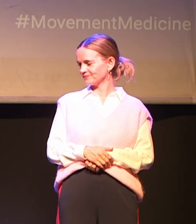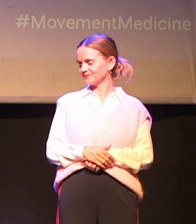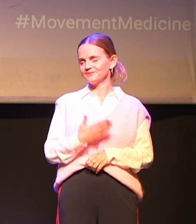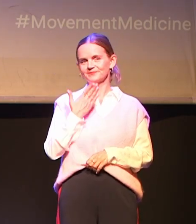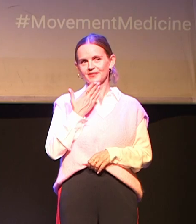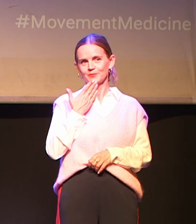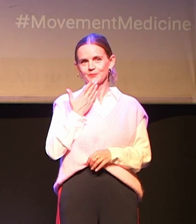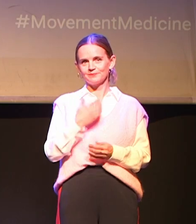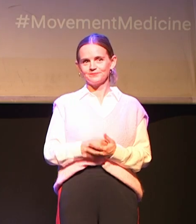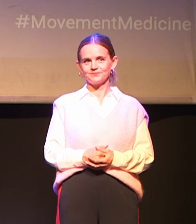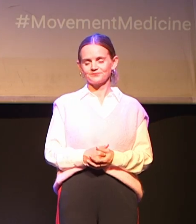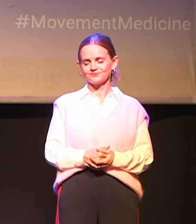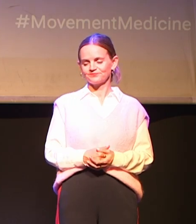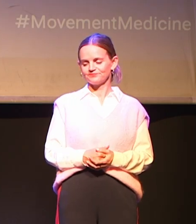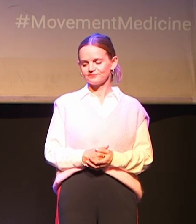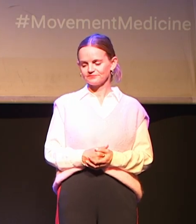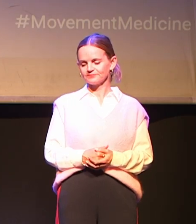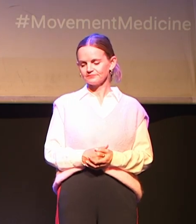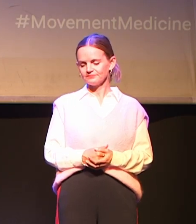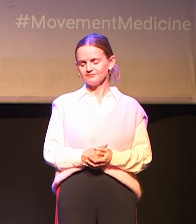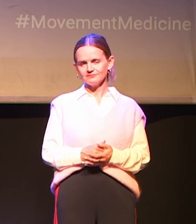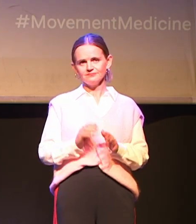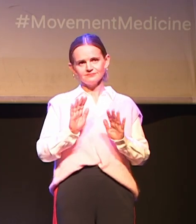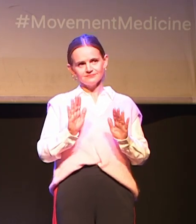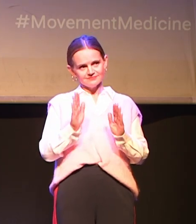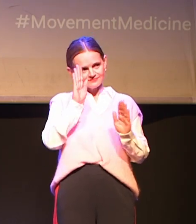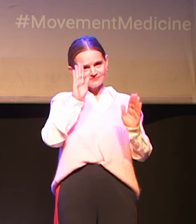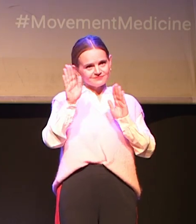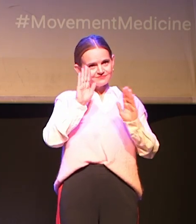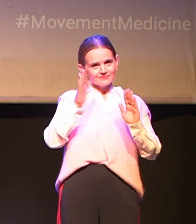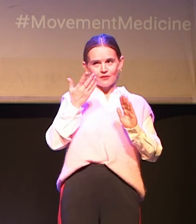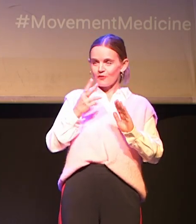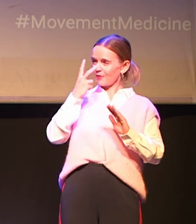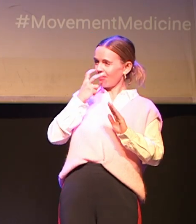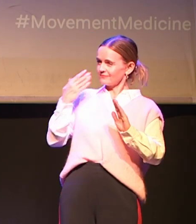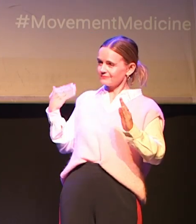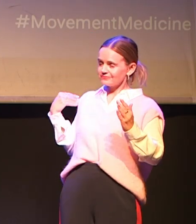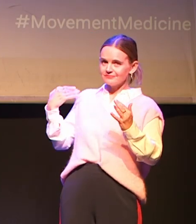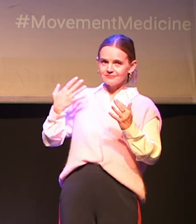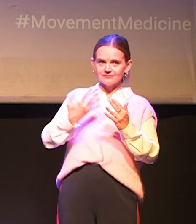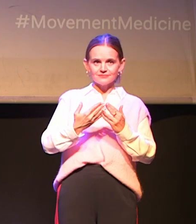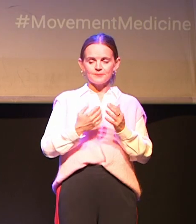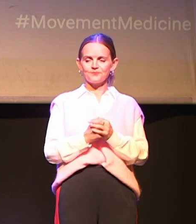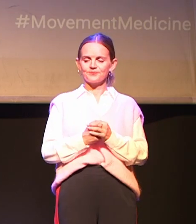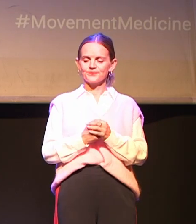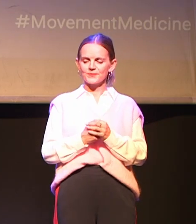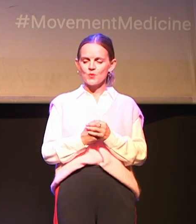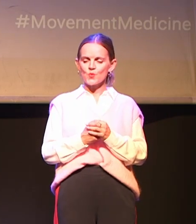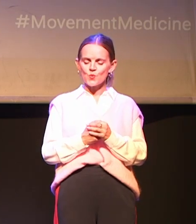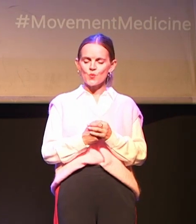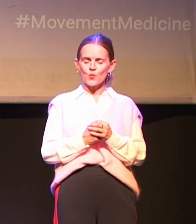Thank you. Thank you. Ancestral greetings, everyone. Oh, Farzana asked big questions.